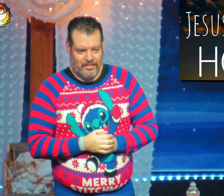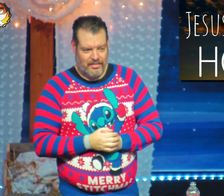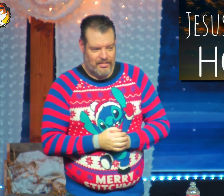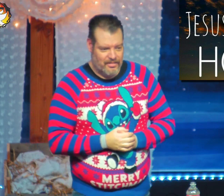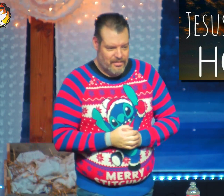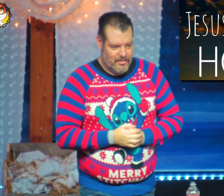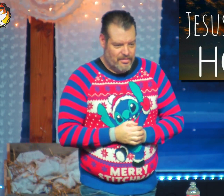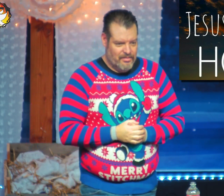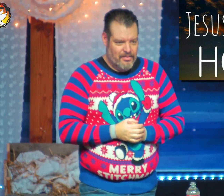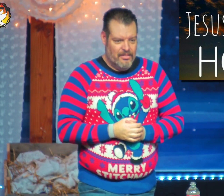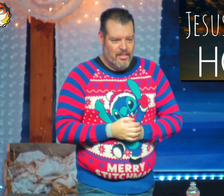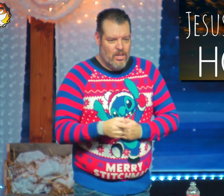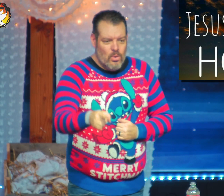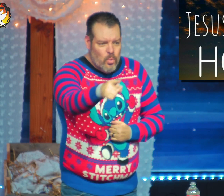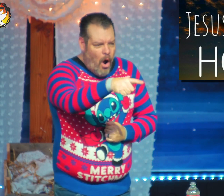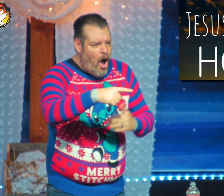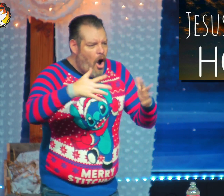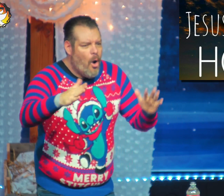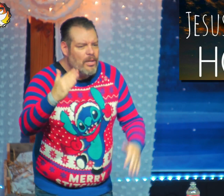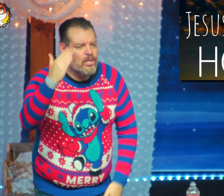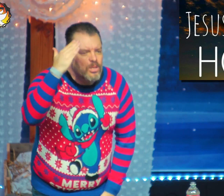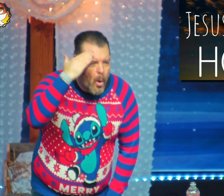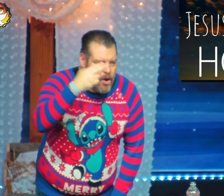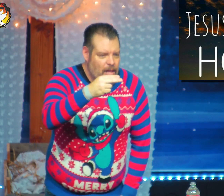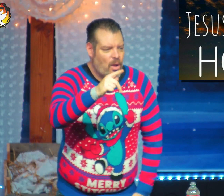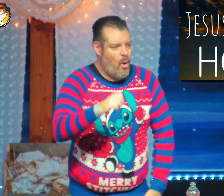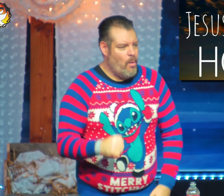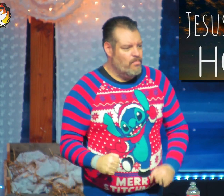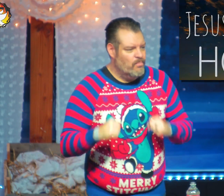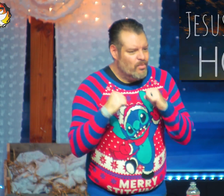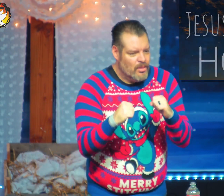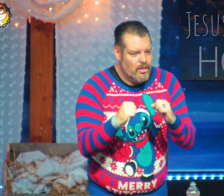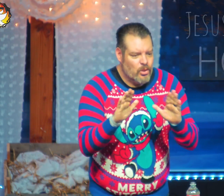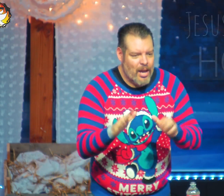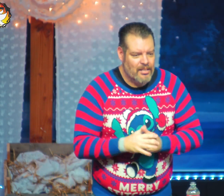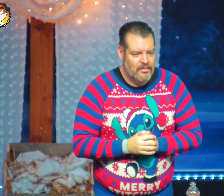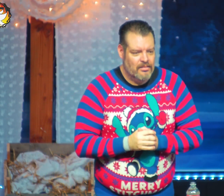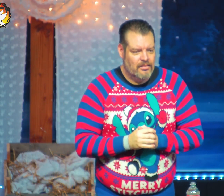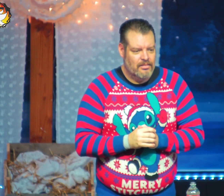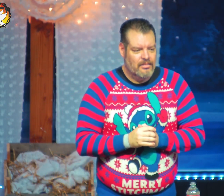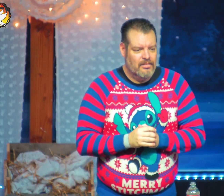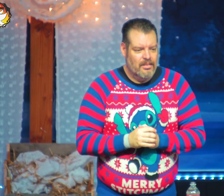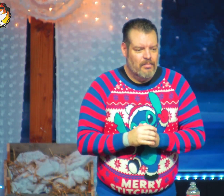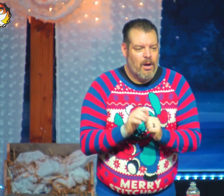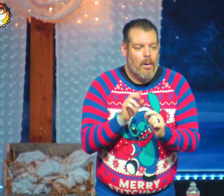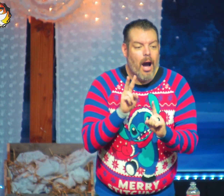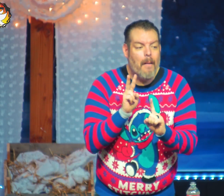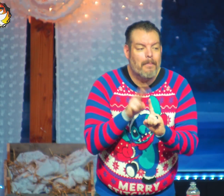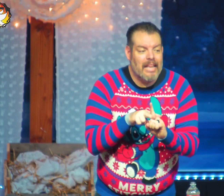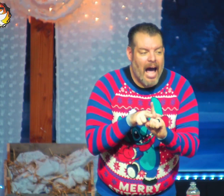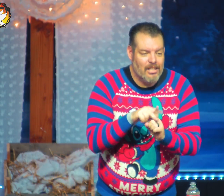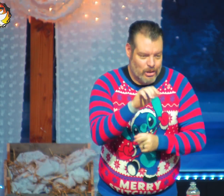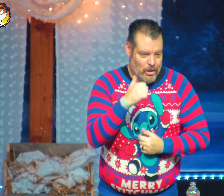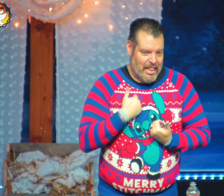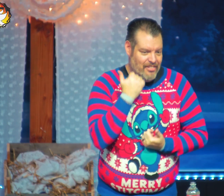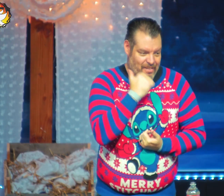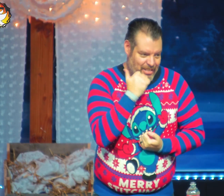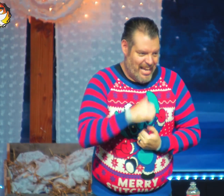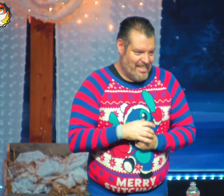us. He's given us this and these tools. And we are to use them to remember that He has given us